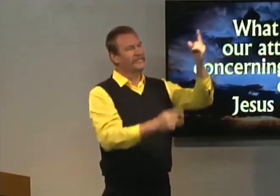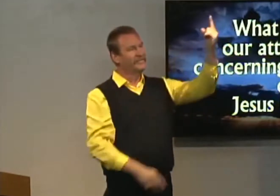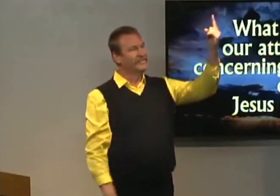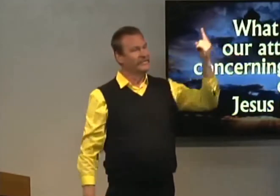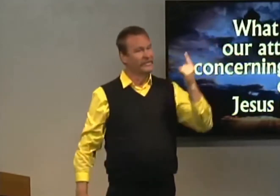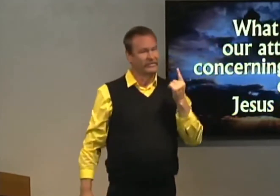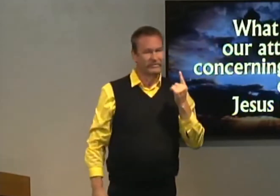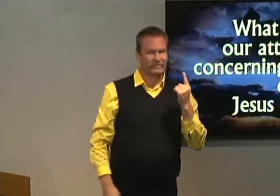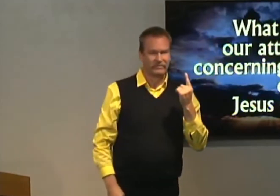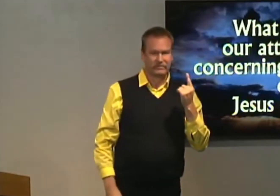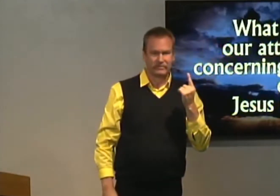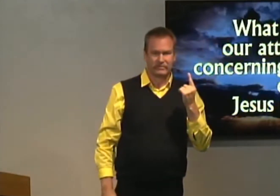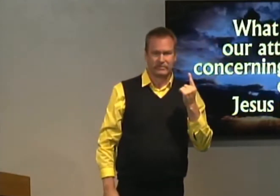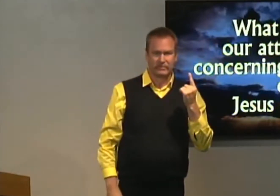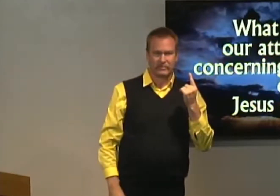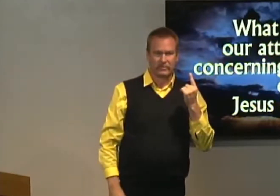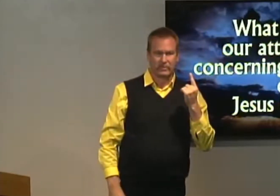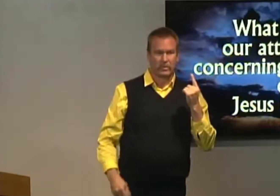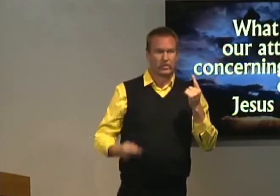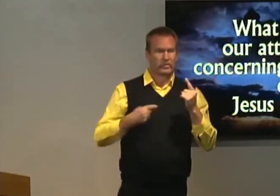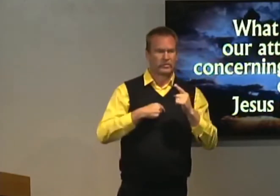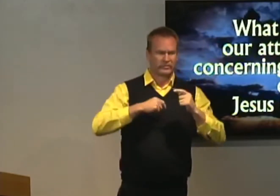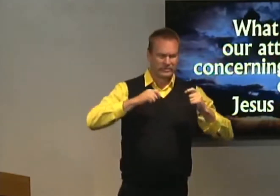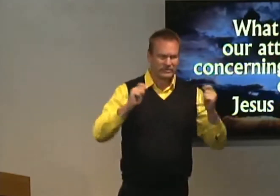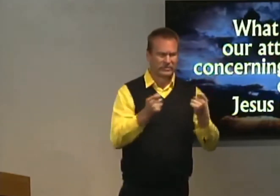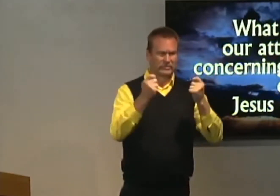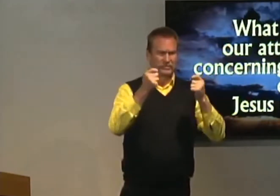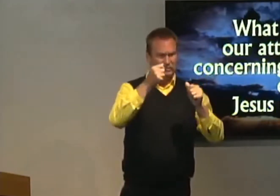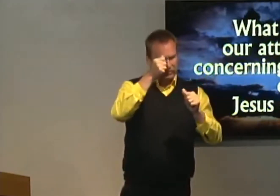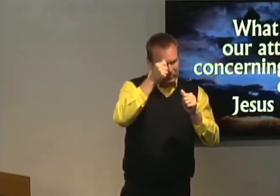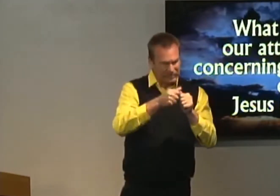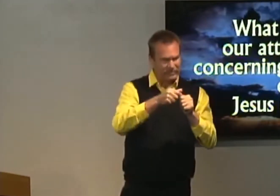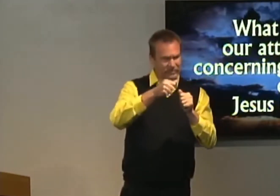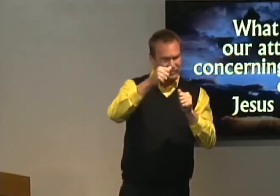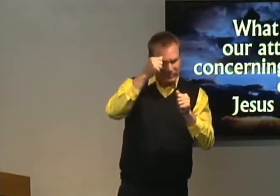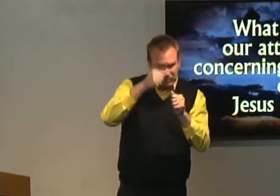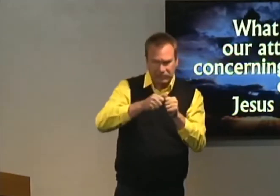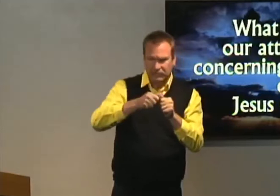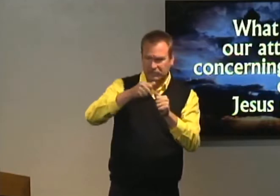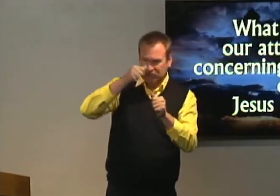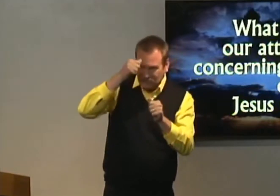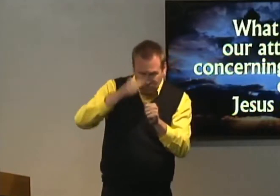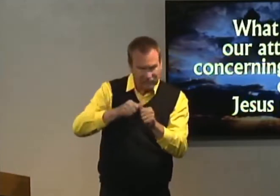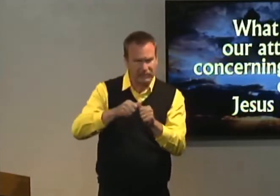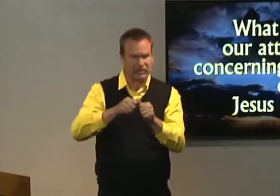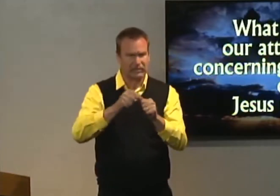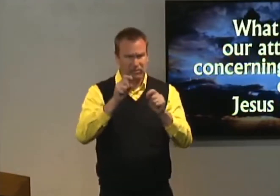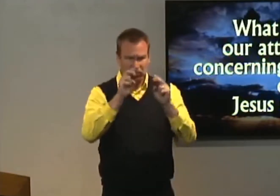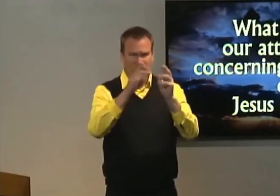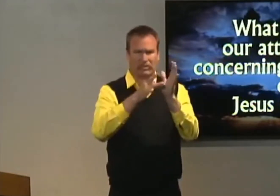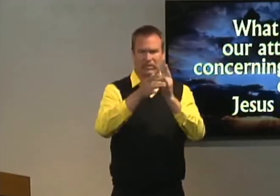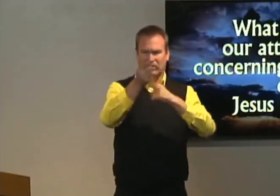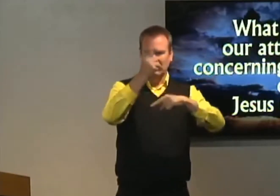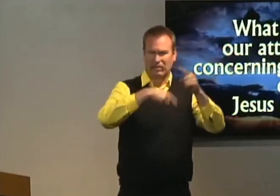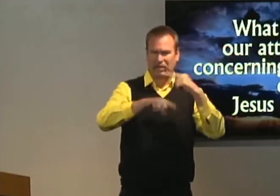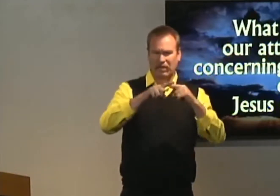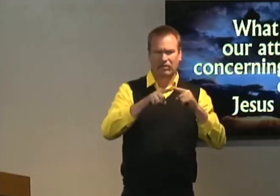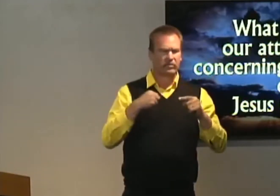it says that we are doing that and we're proclaiming the Lord's death till he comes. We are celebrating, we're doing this in remembrance of Christ. You're looking to